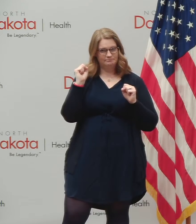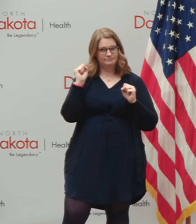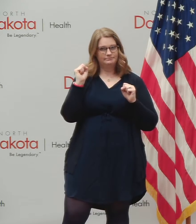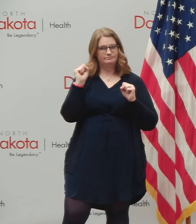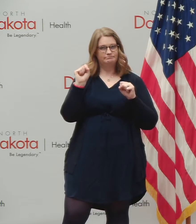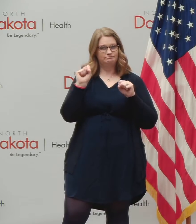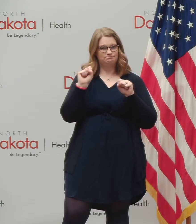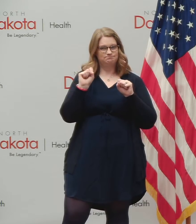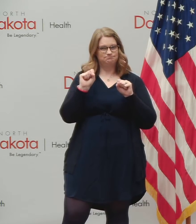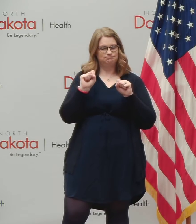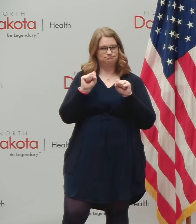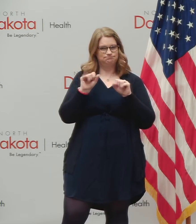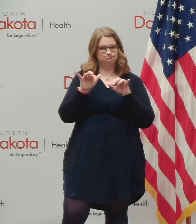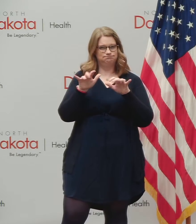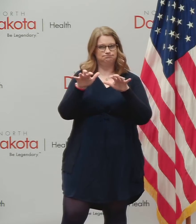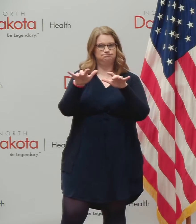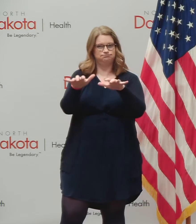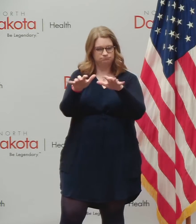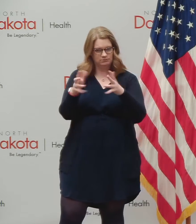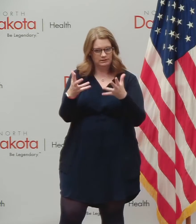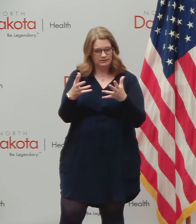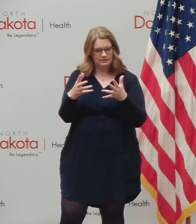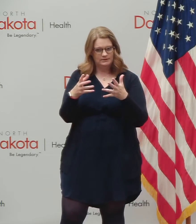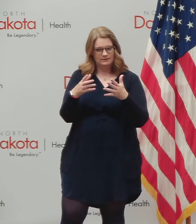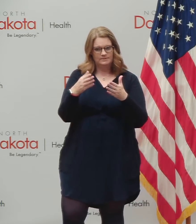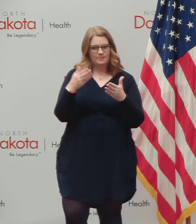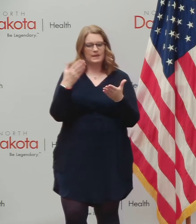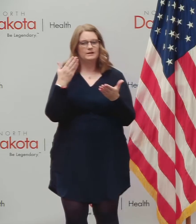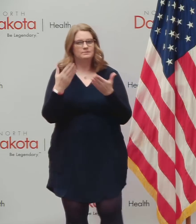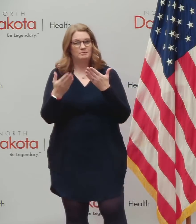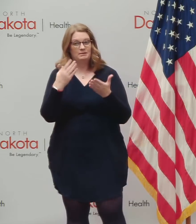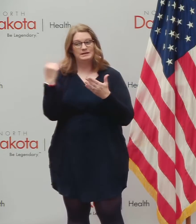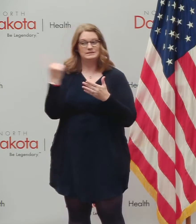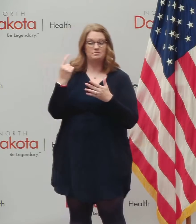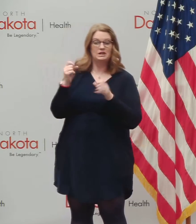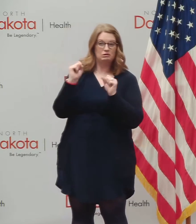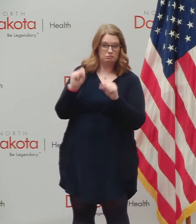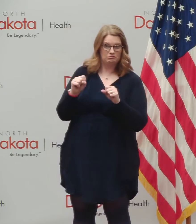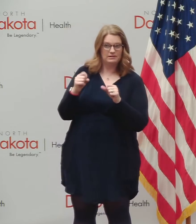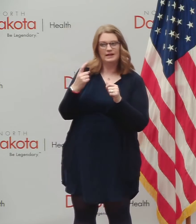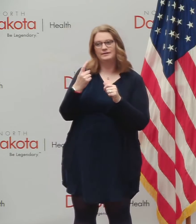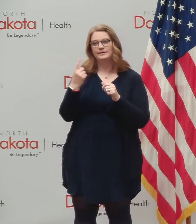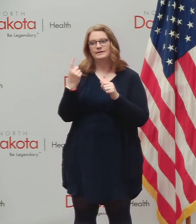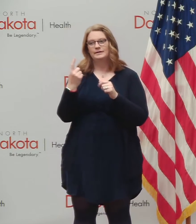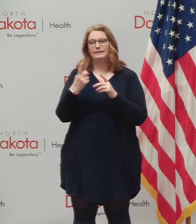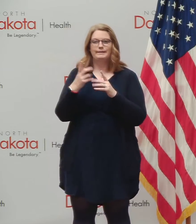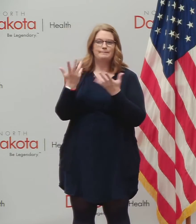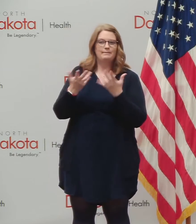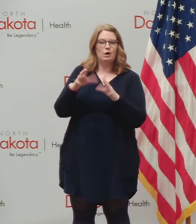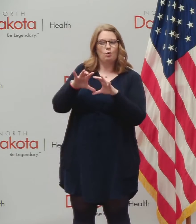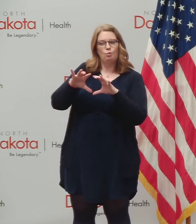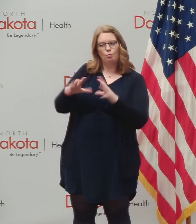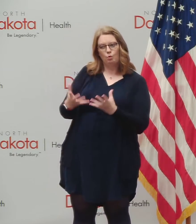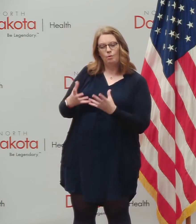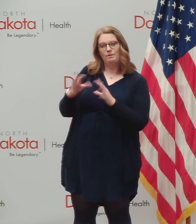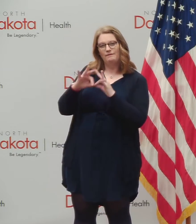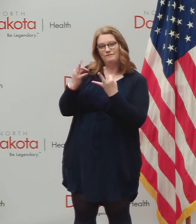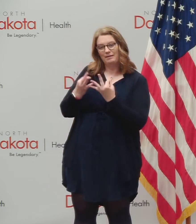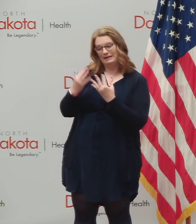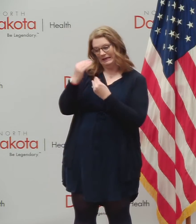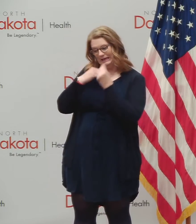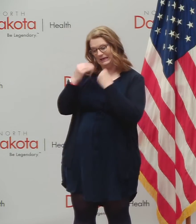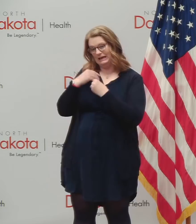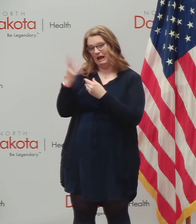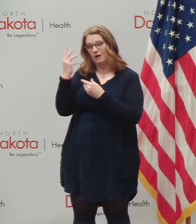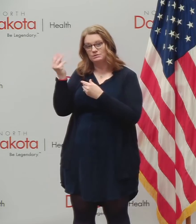are suggesting that it could be an activity that could have been safely conducted outside, like a group or family eating outdoors in